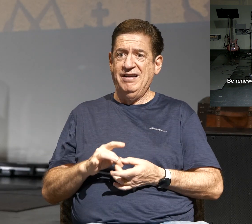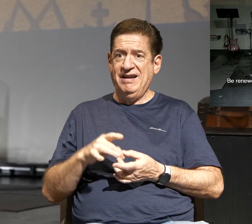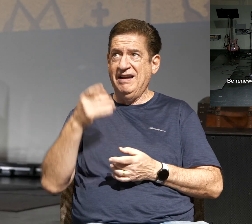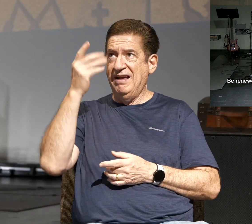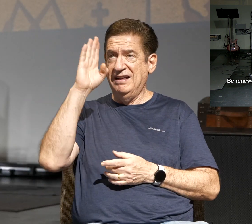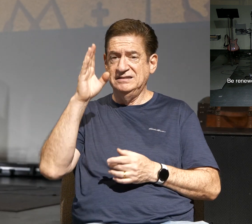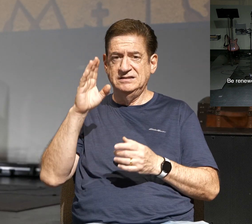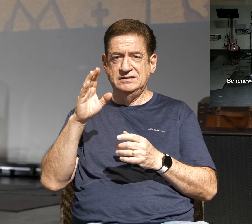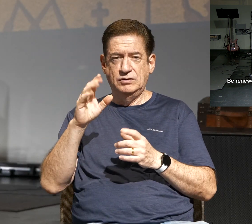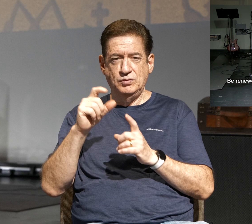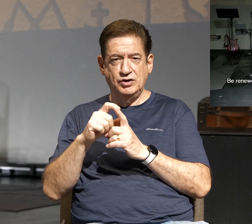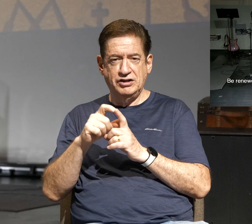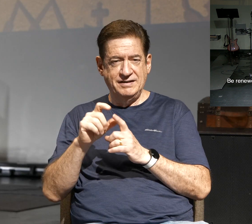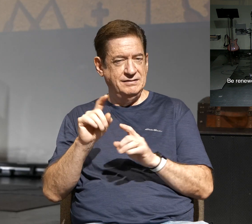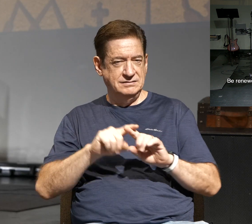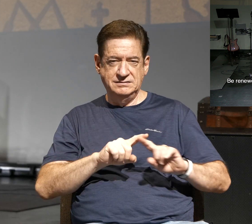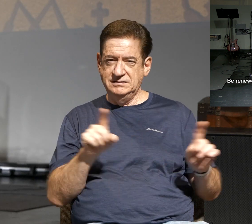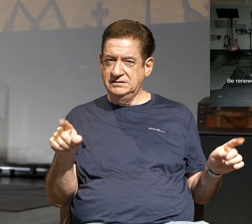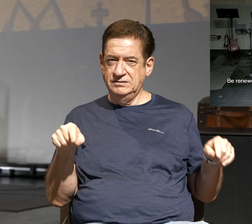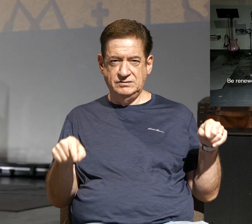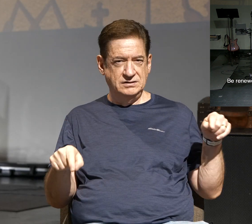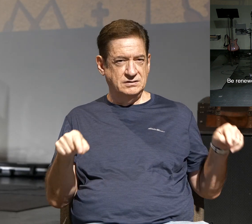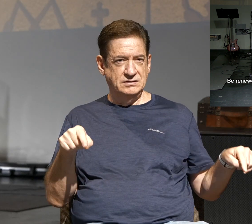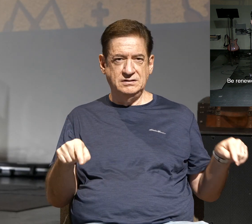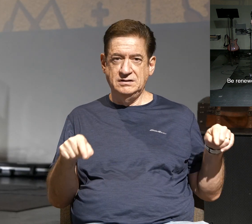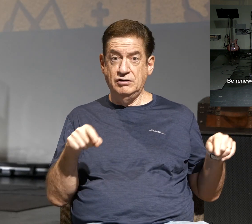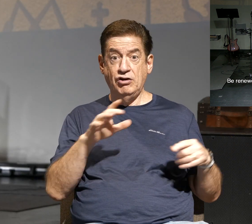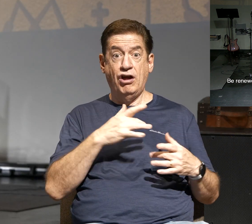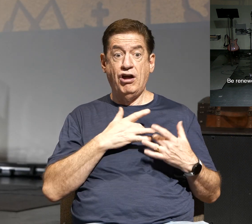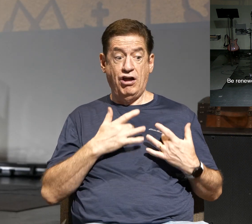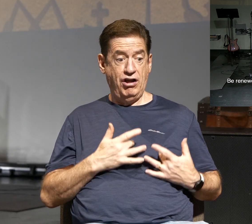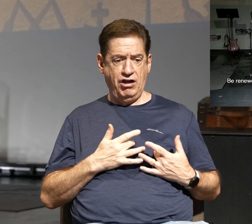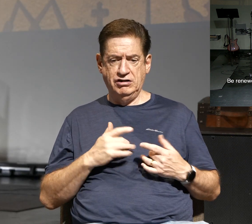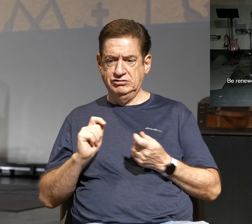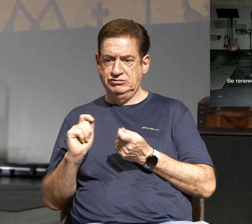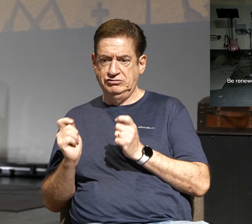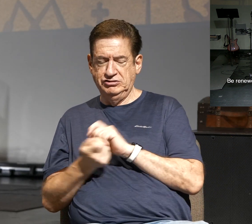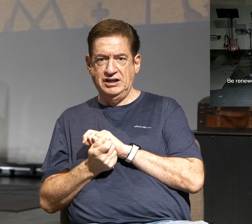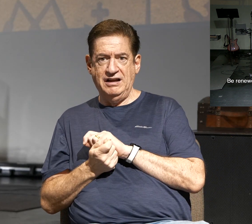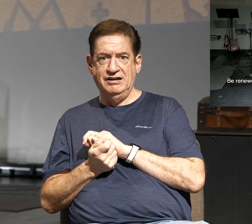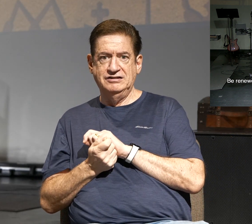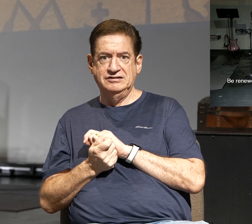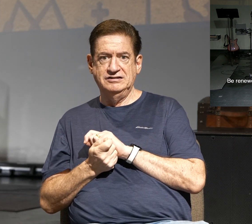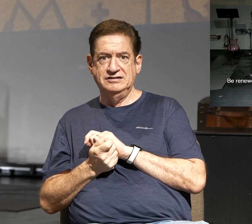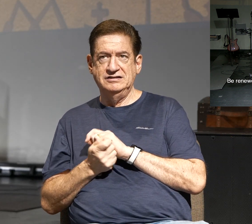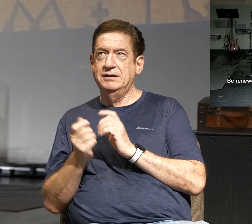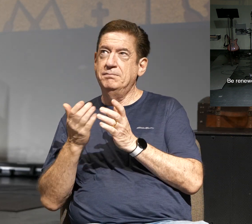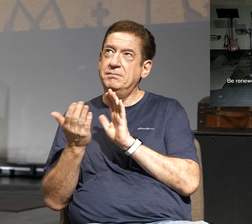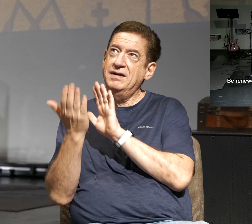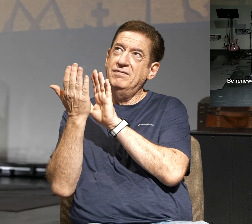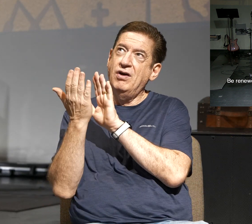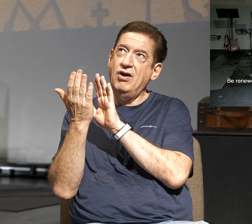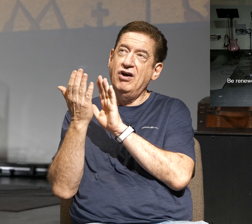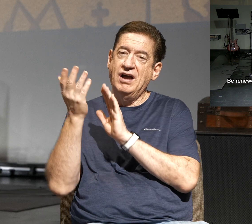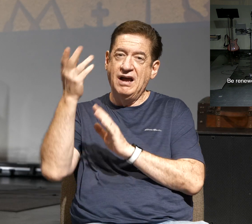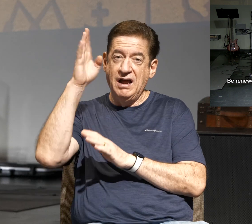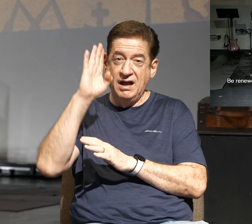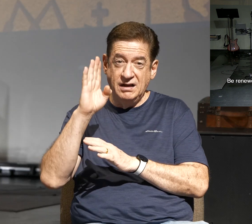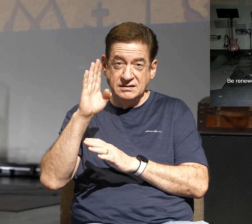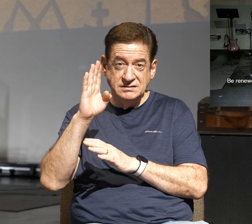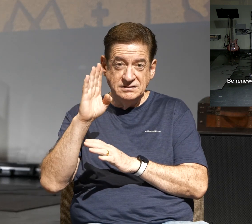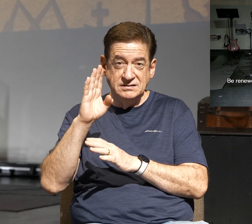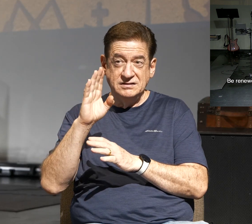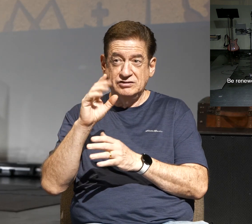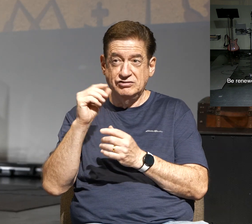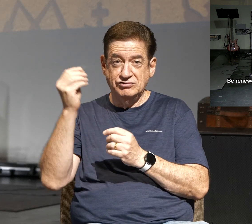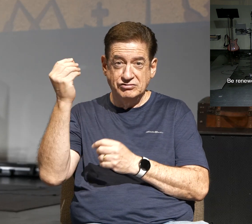Major difference between the two. So your heart is being transformed by God's grace and by the